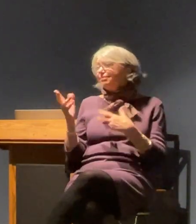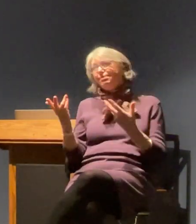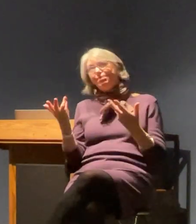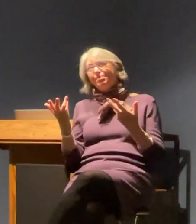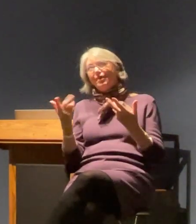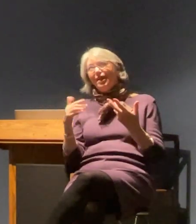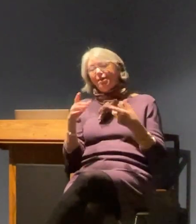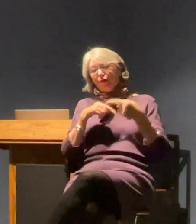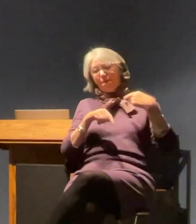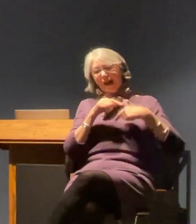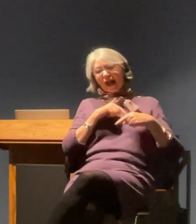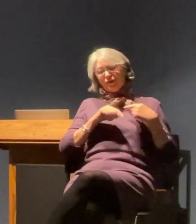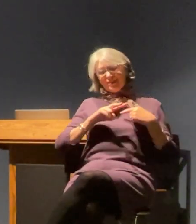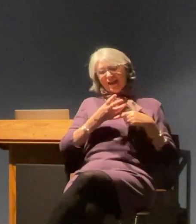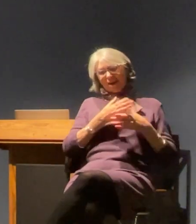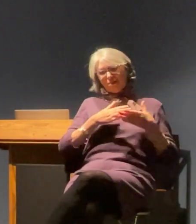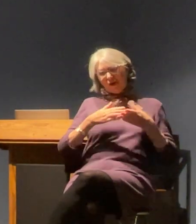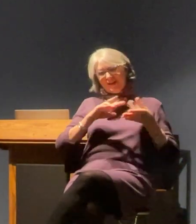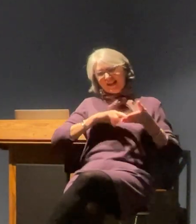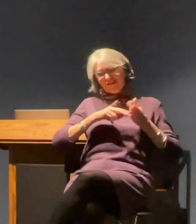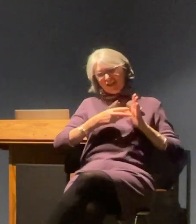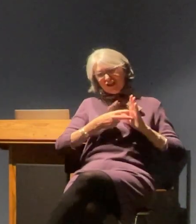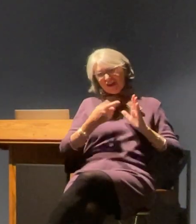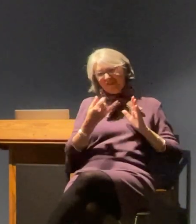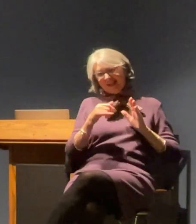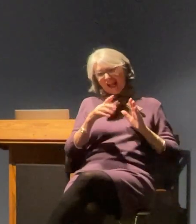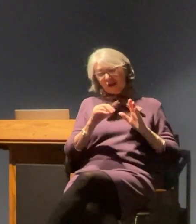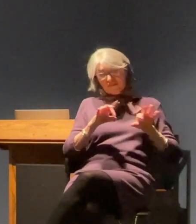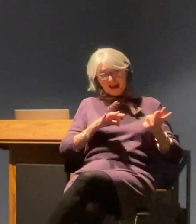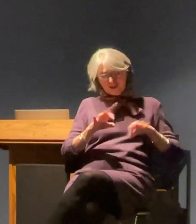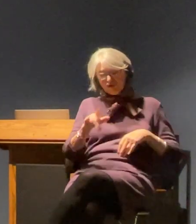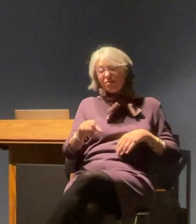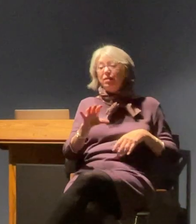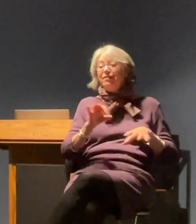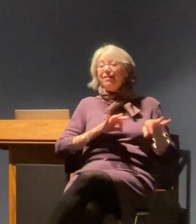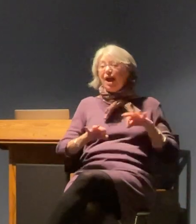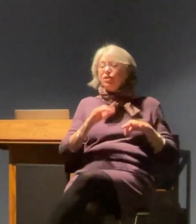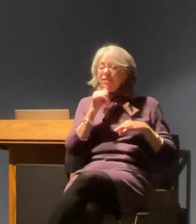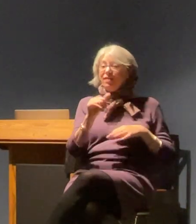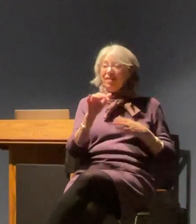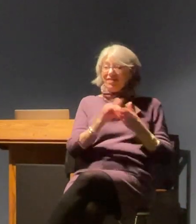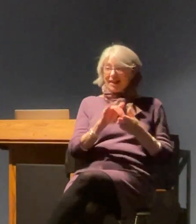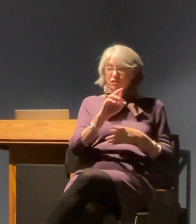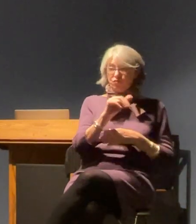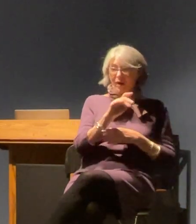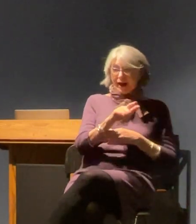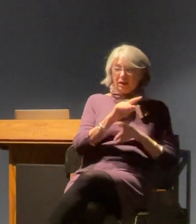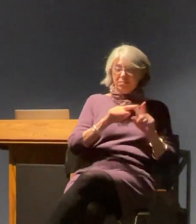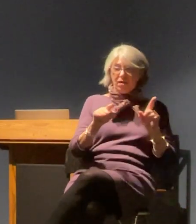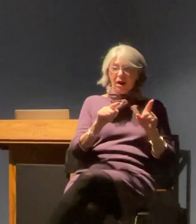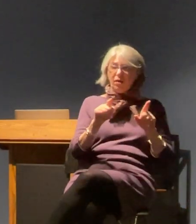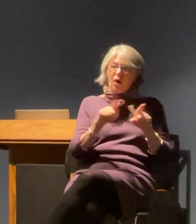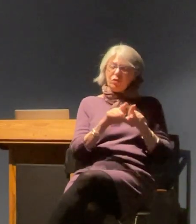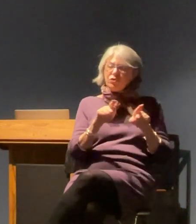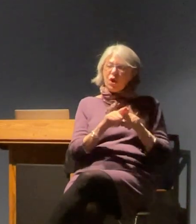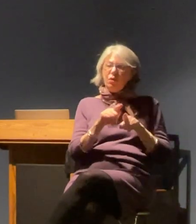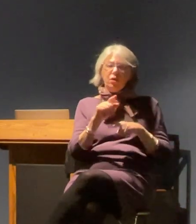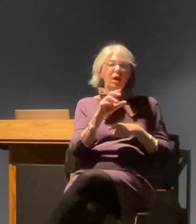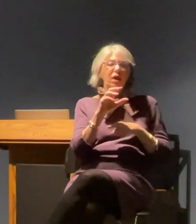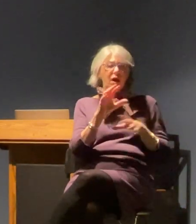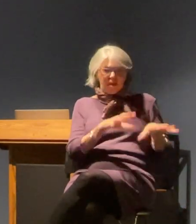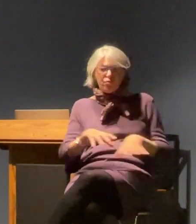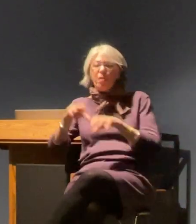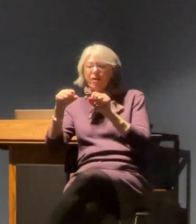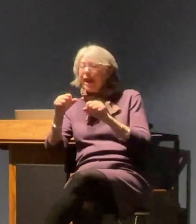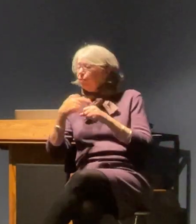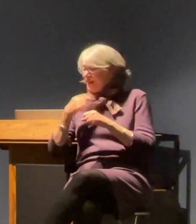let me just dial back to the second part of the definition of ghetto fashion, where fashion is not just radical, but it's also appropriated. So we see that with